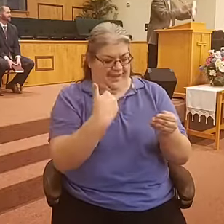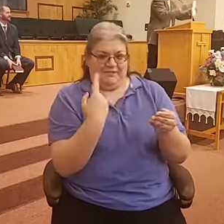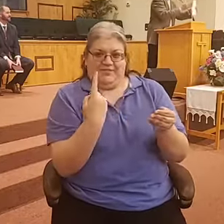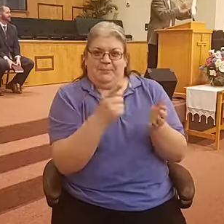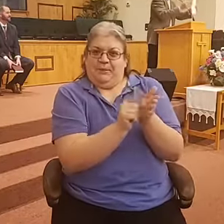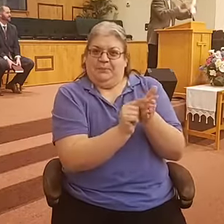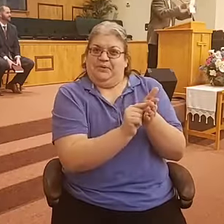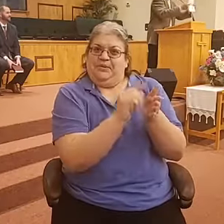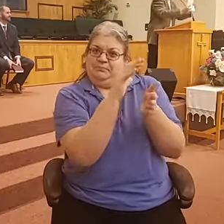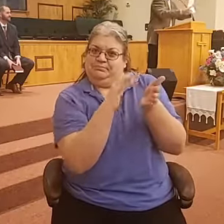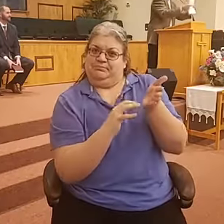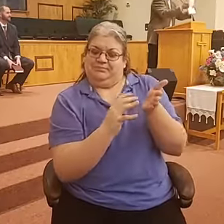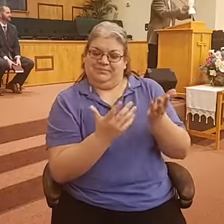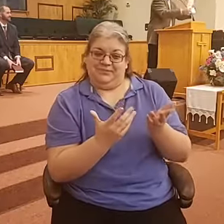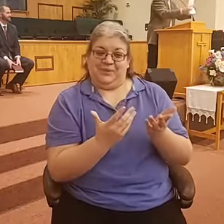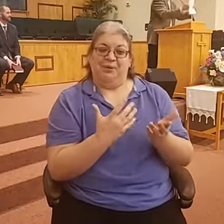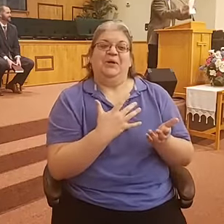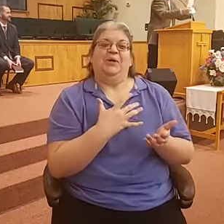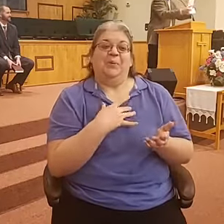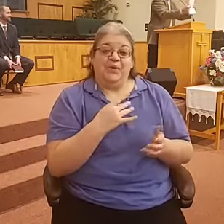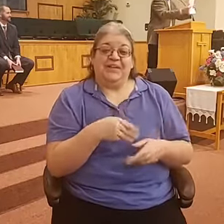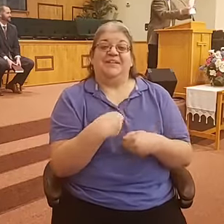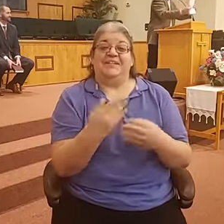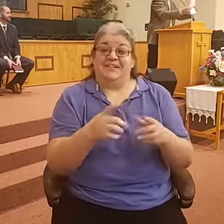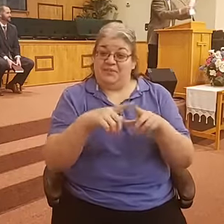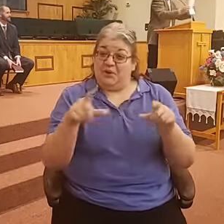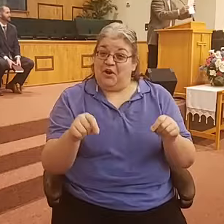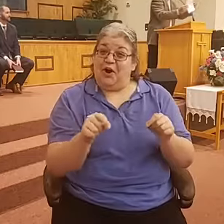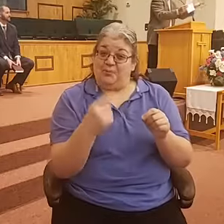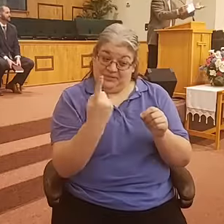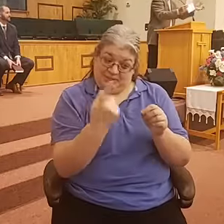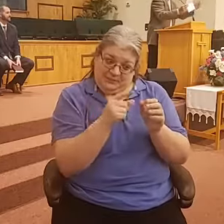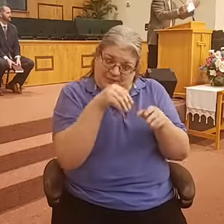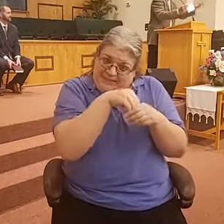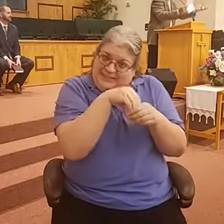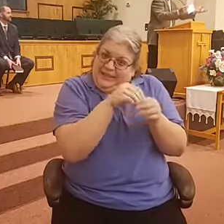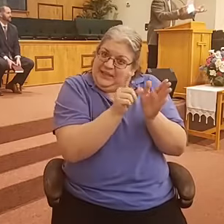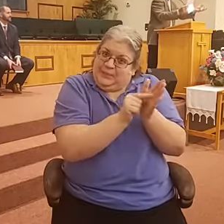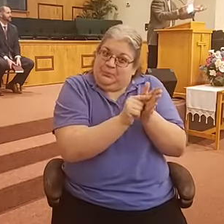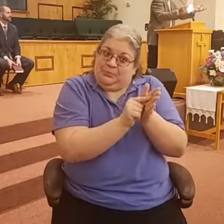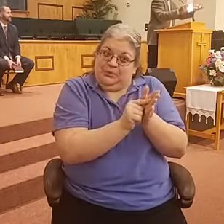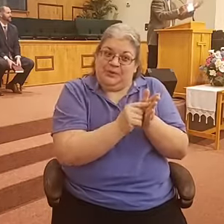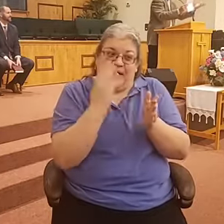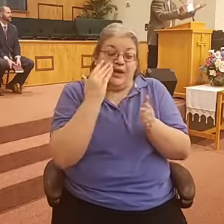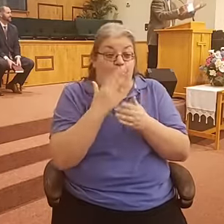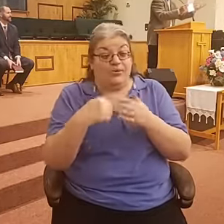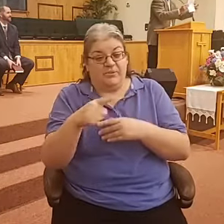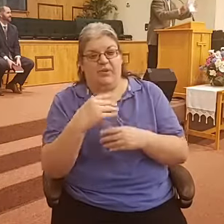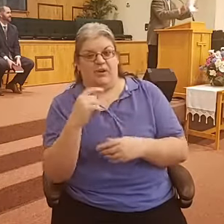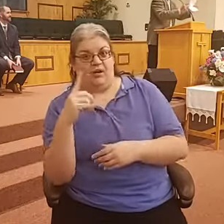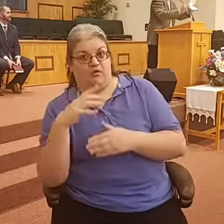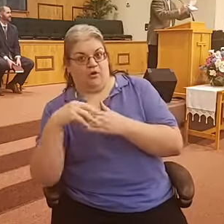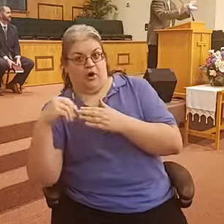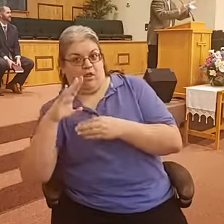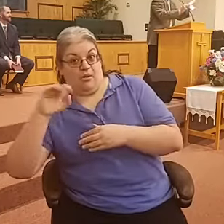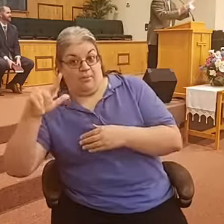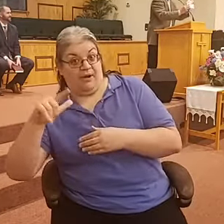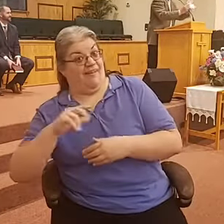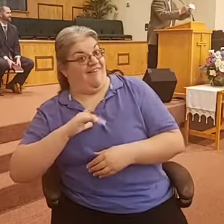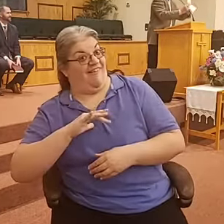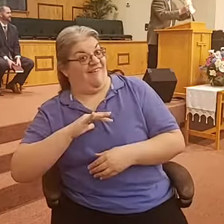a card with some stuff on the inside. I know the rest of you got that $100 bill and everything.